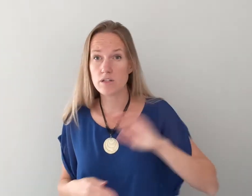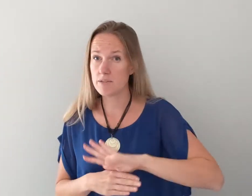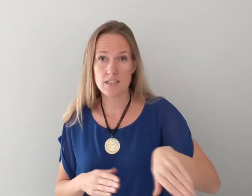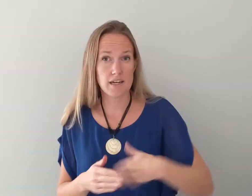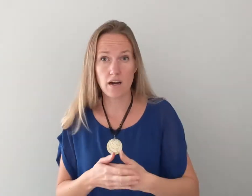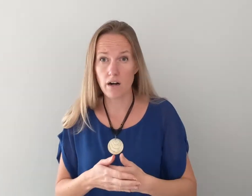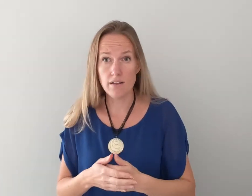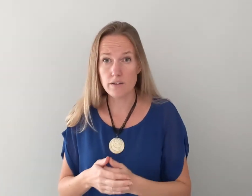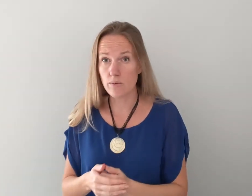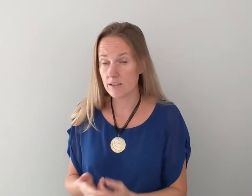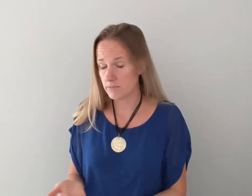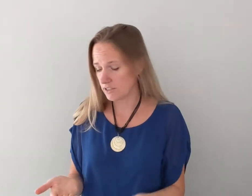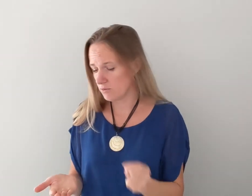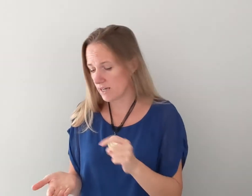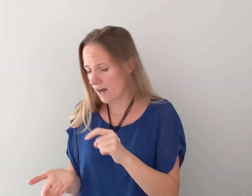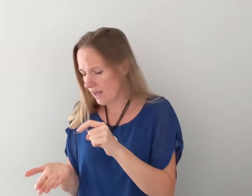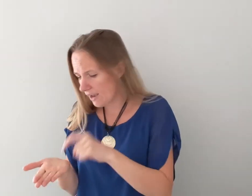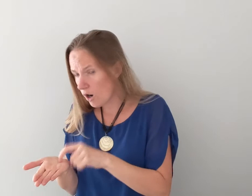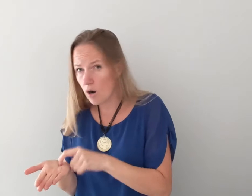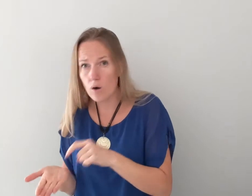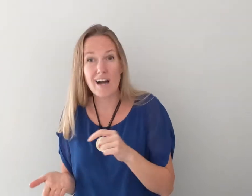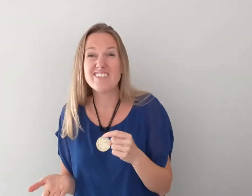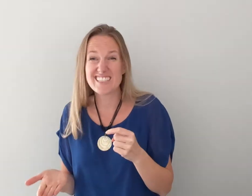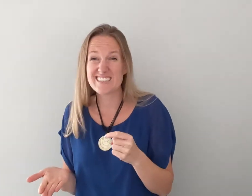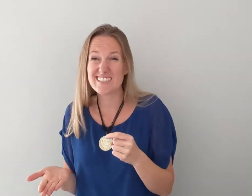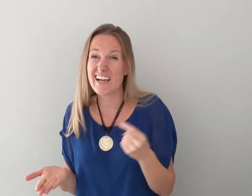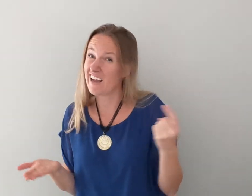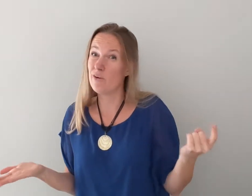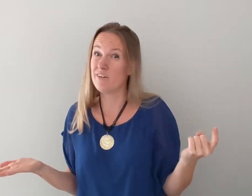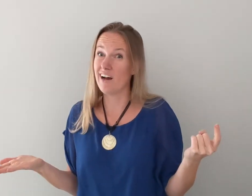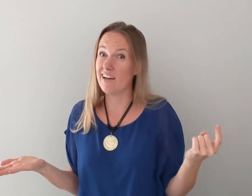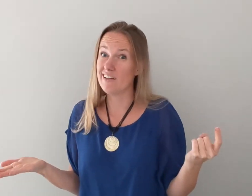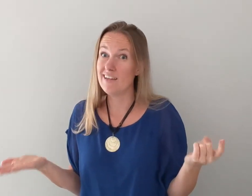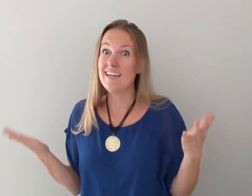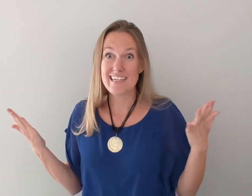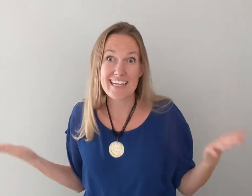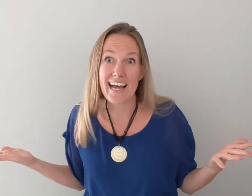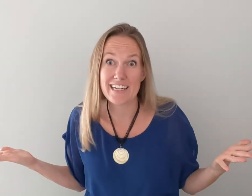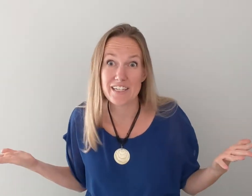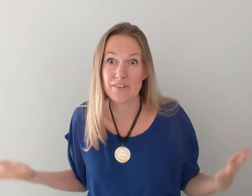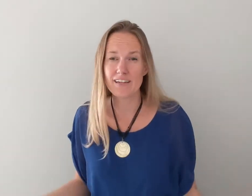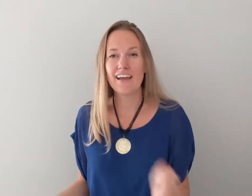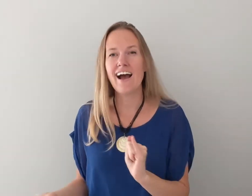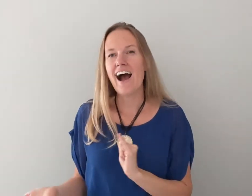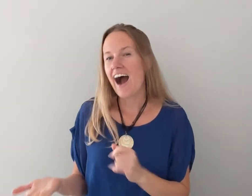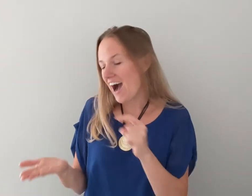be signing all. You're welcome to, but I'm essentially saying I owe you, God, because I kind of do. Okay?